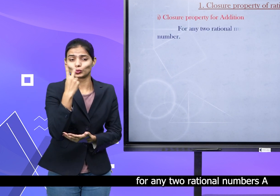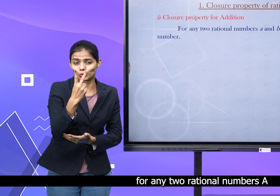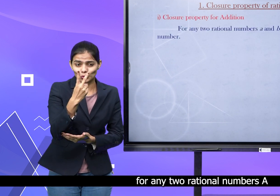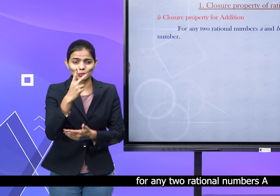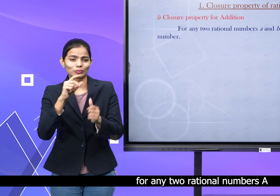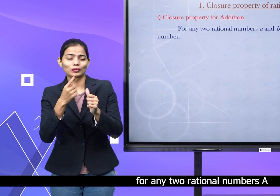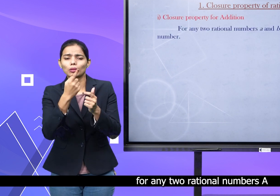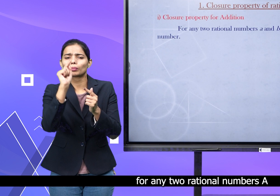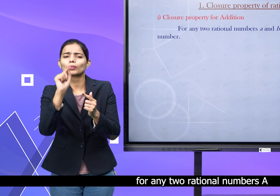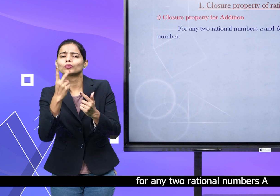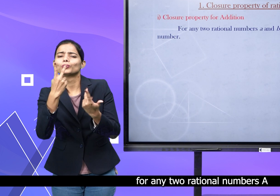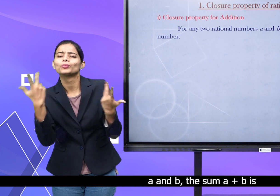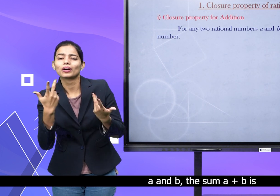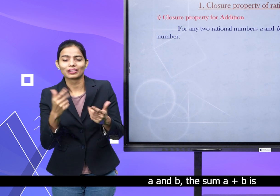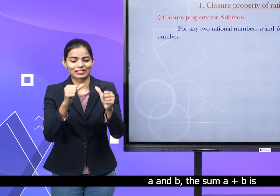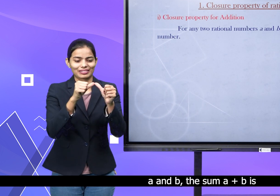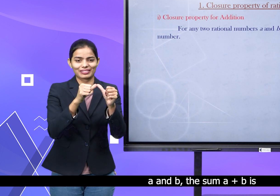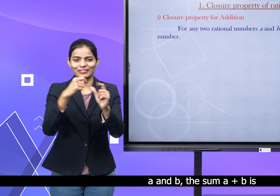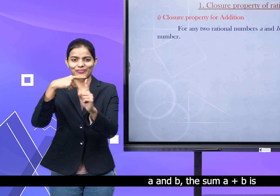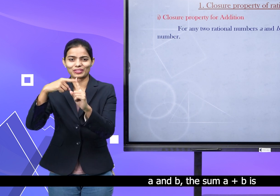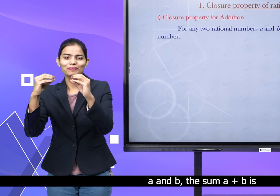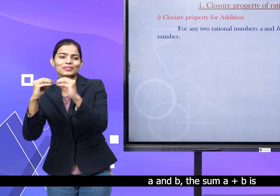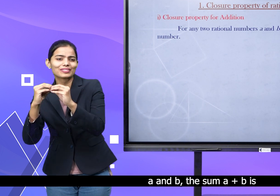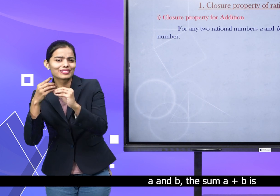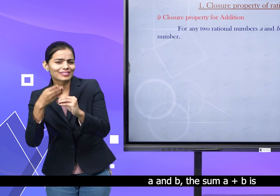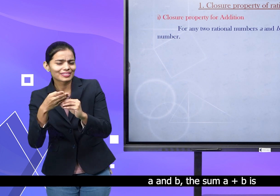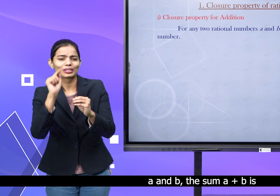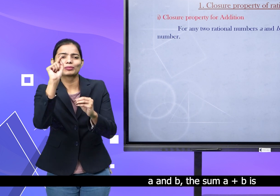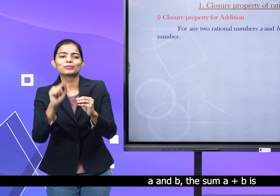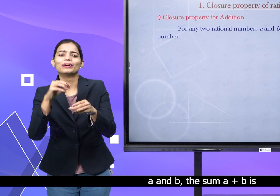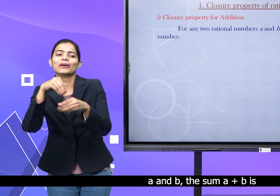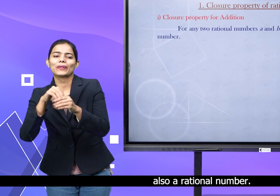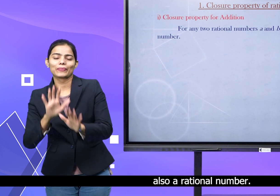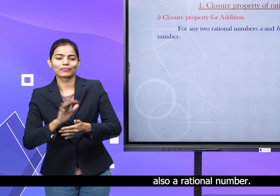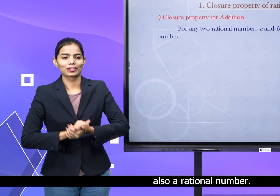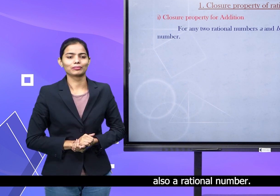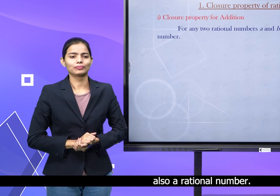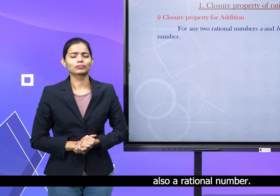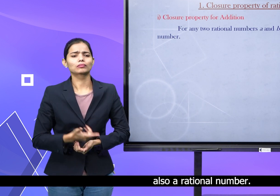For any two rational numbers a and b, the sum a plus b is also a rational number.